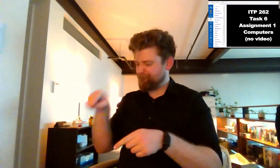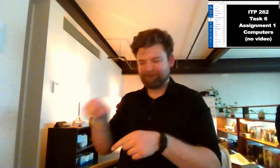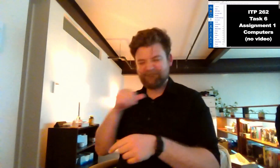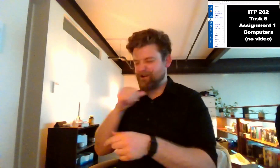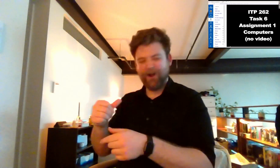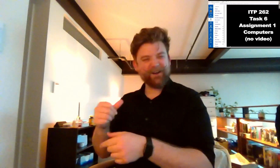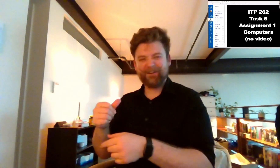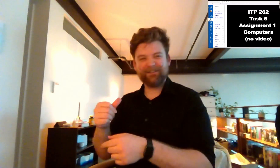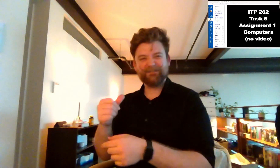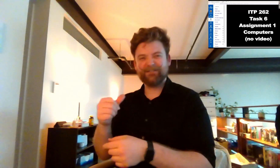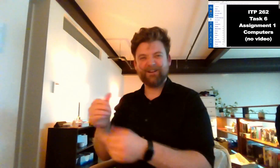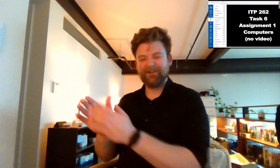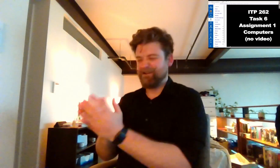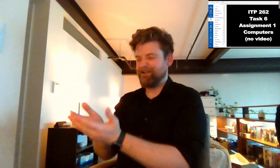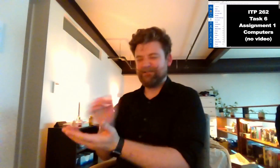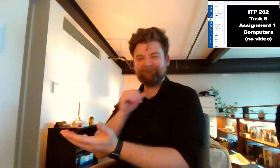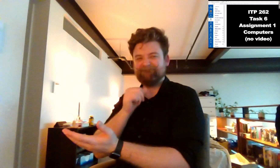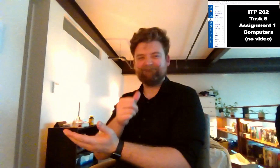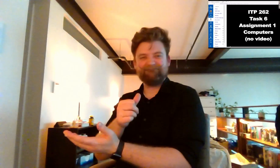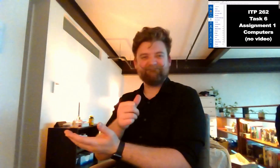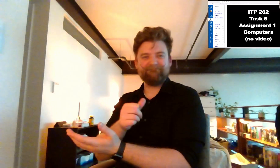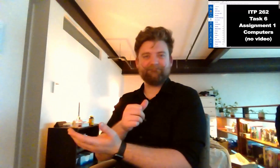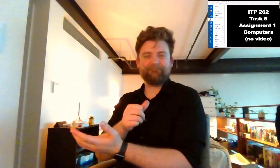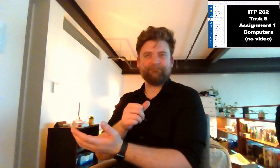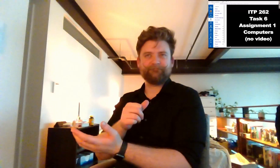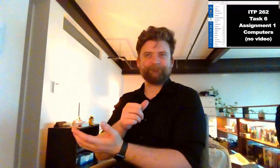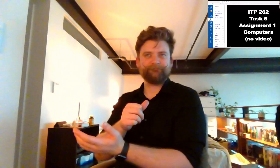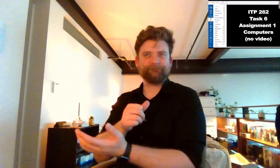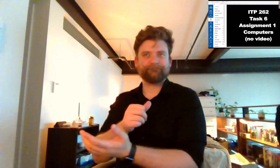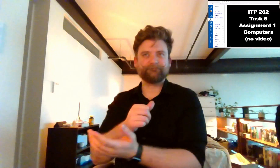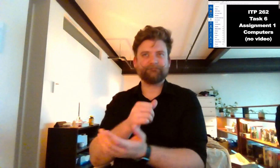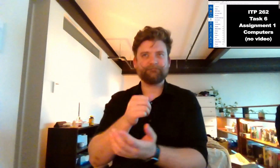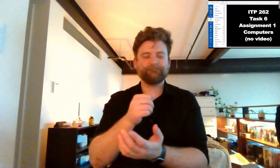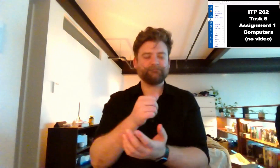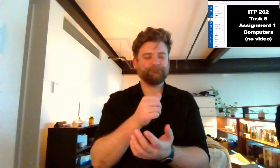especially proper names. So you have to type,